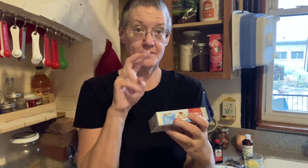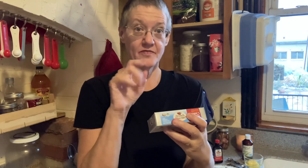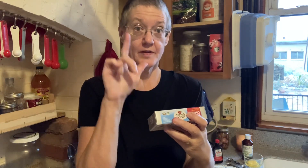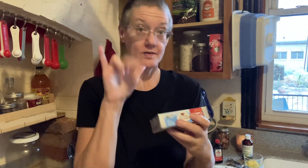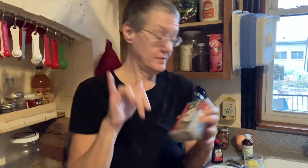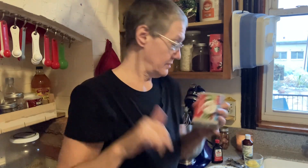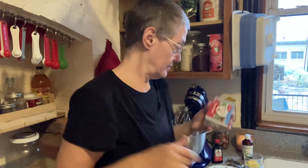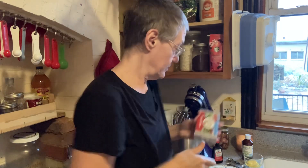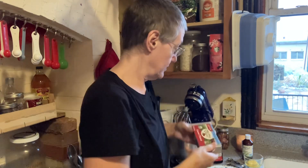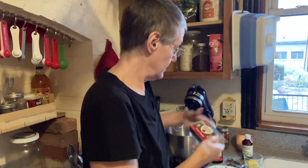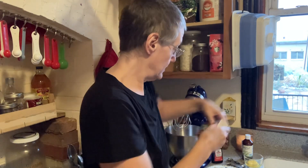this company,